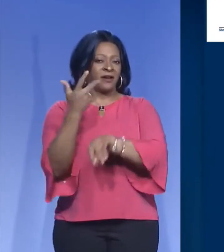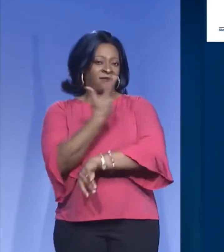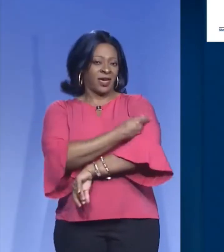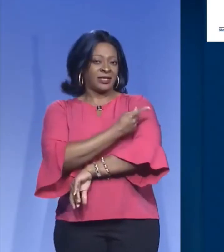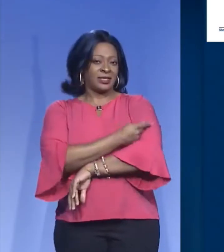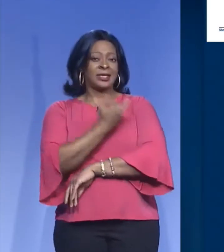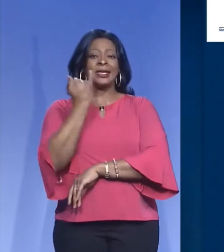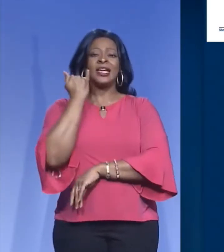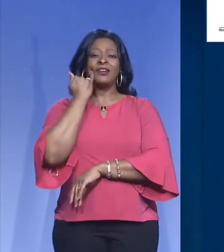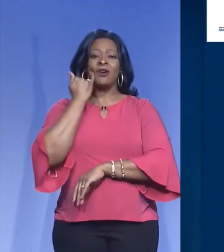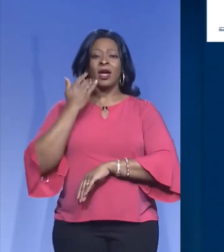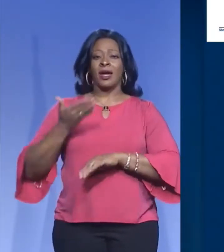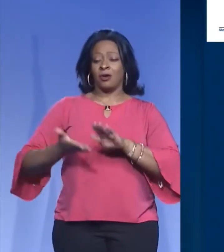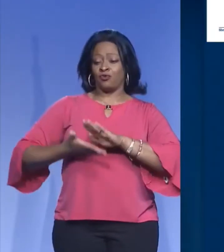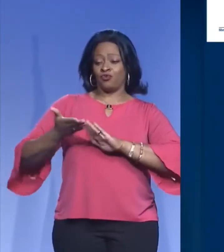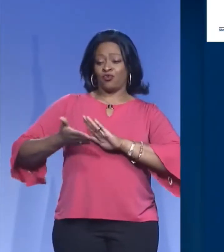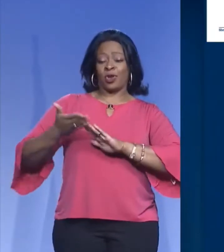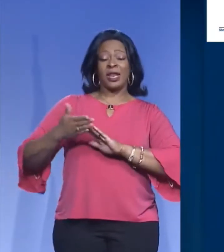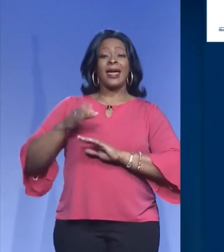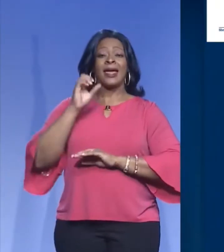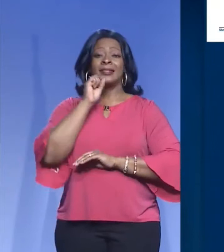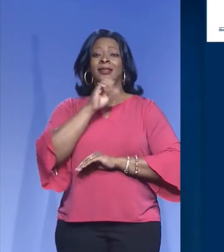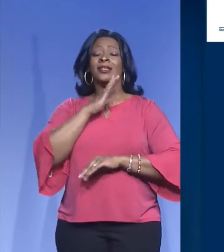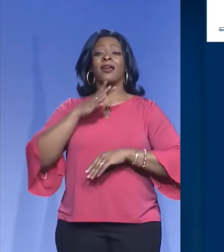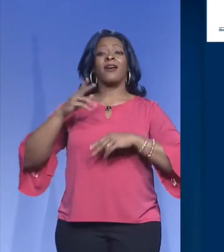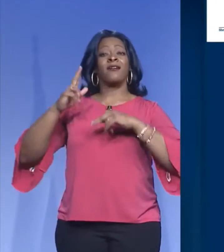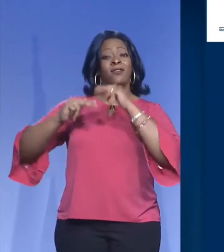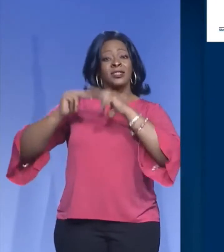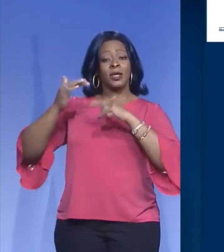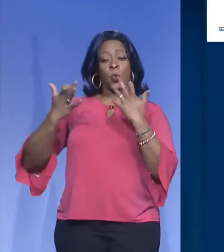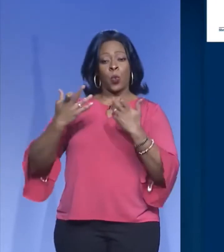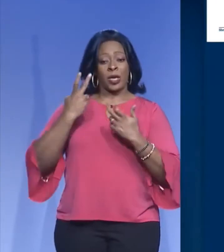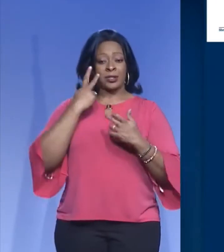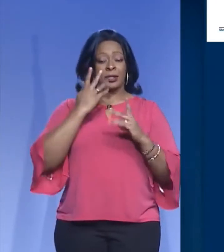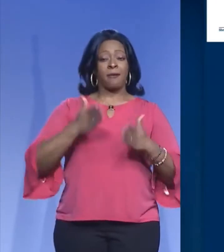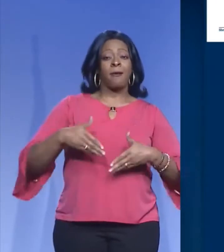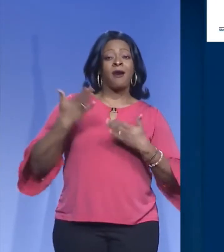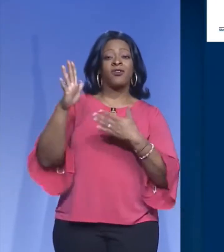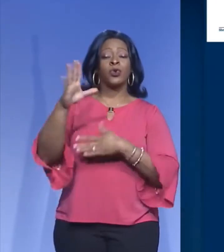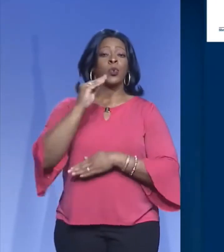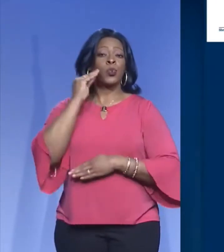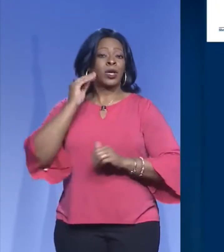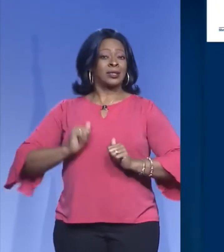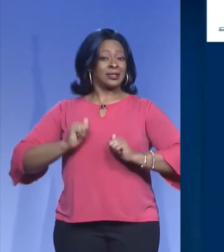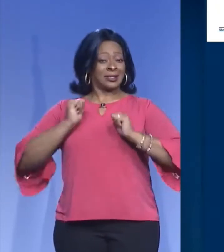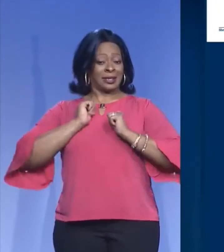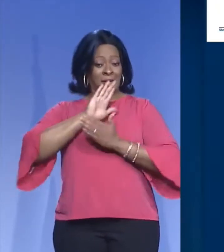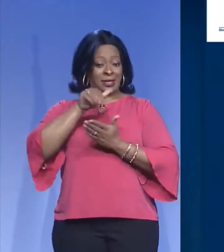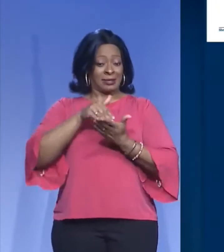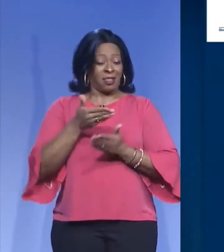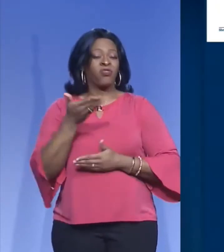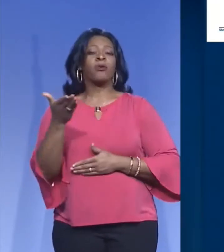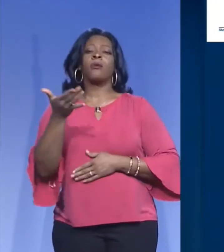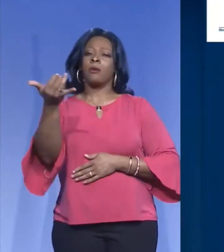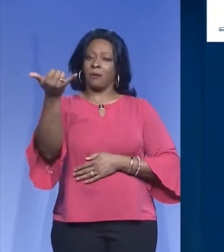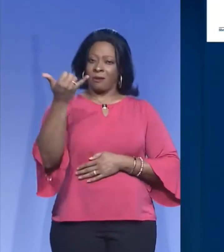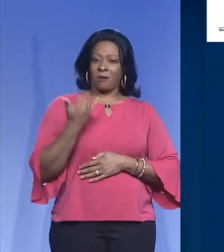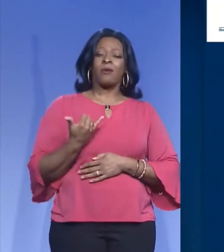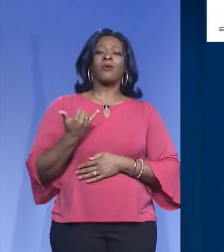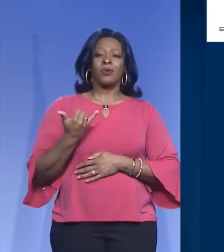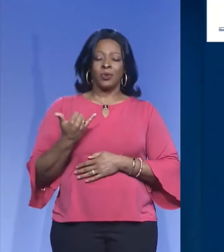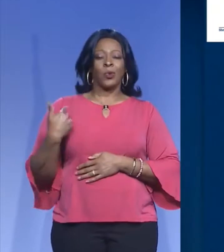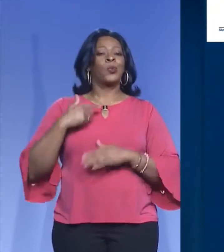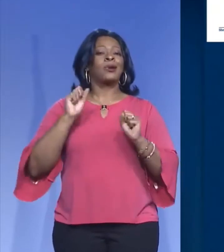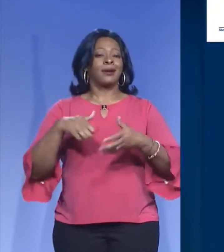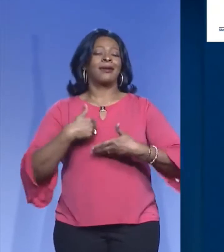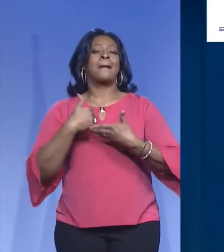If you run a senior living facility and you want to see the vaccine offered to your residents on site, call us and let us